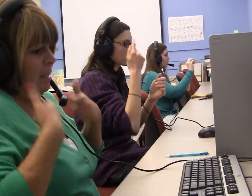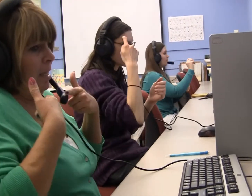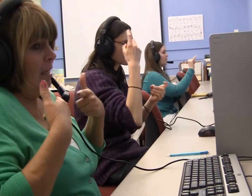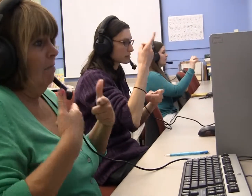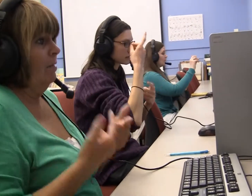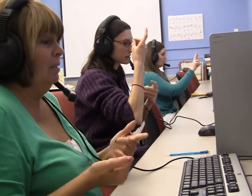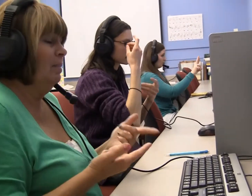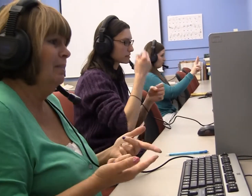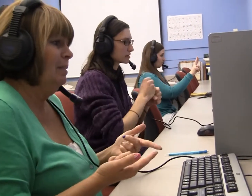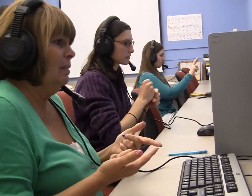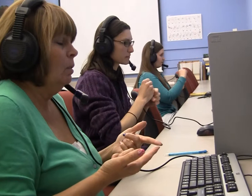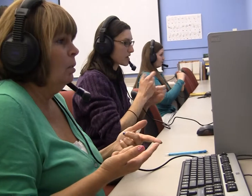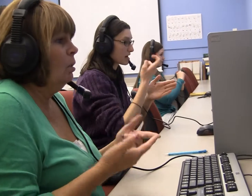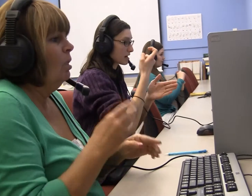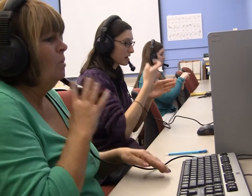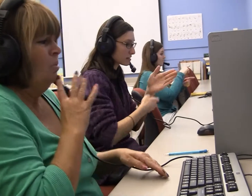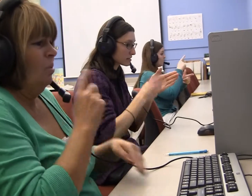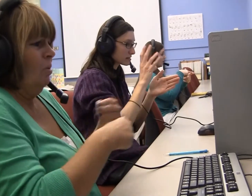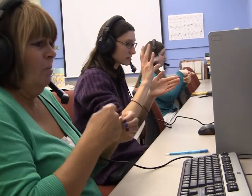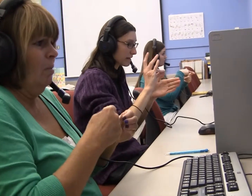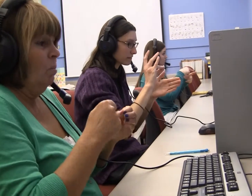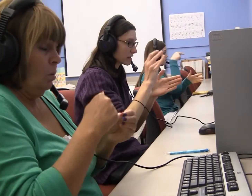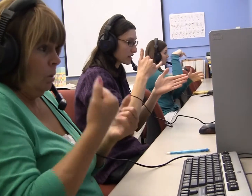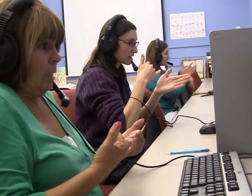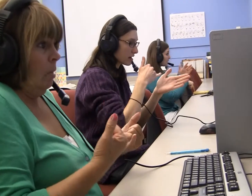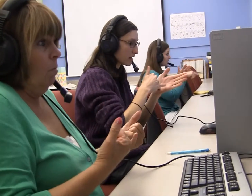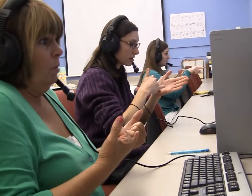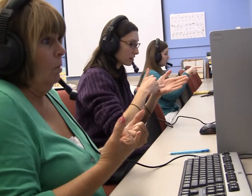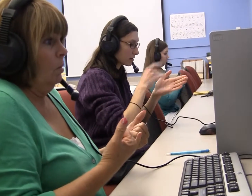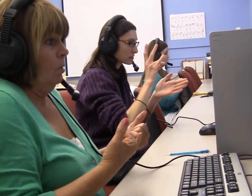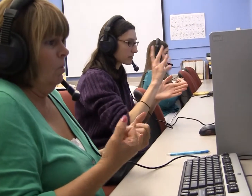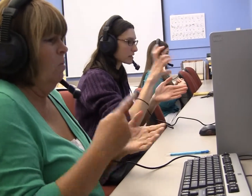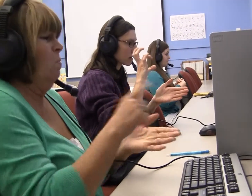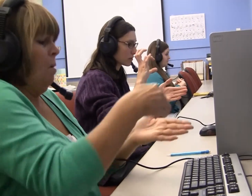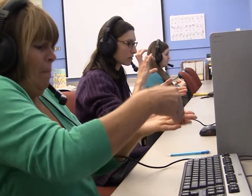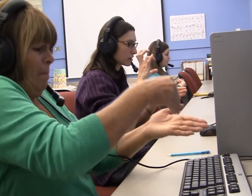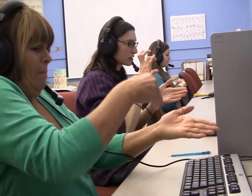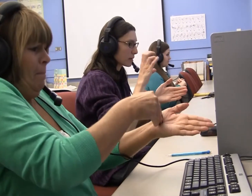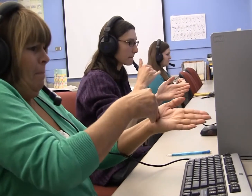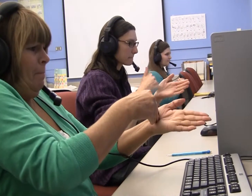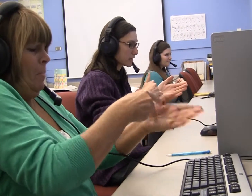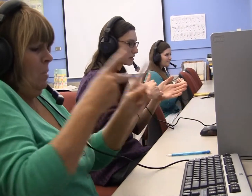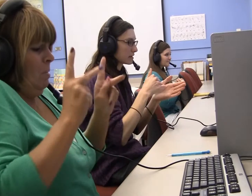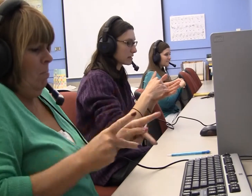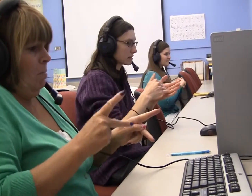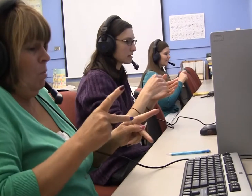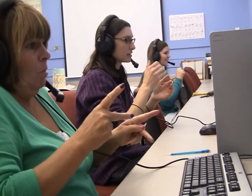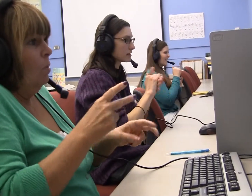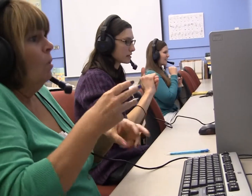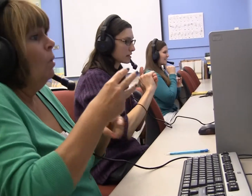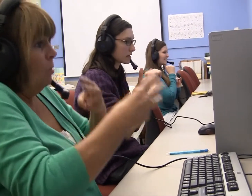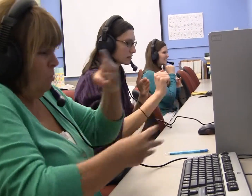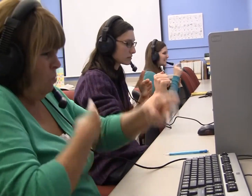deaf community. And it's to get out there and interact with the deaf community and use